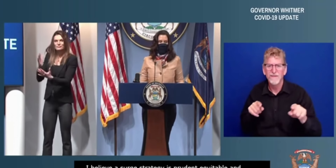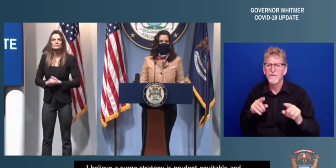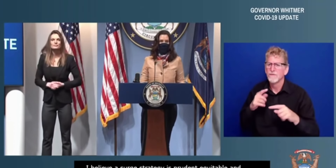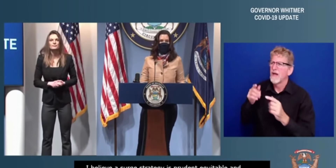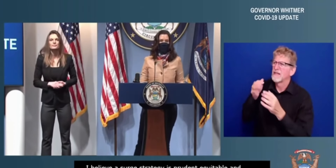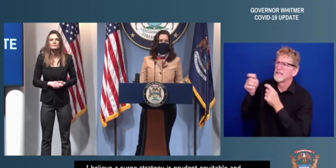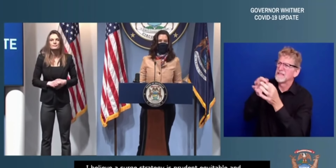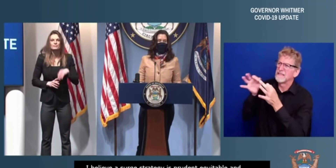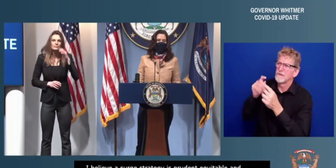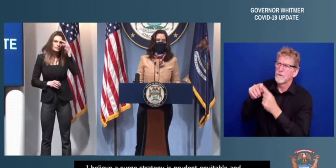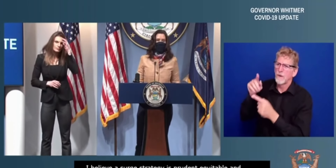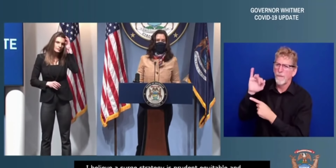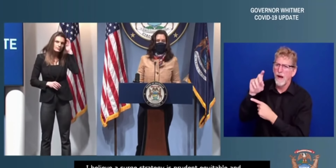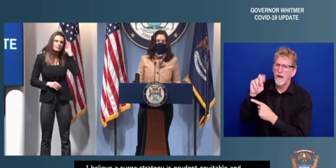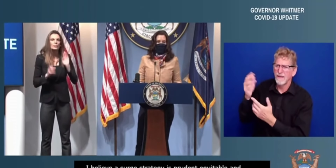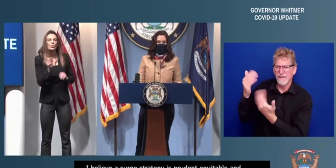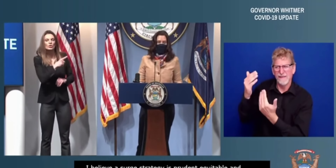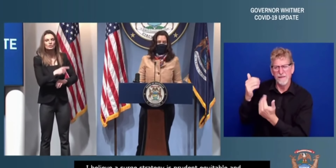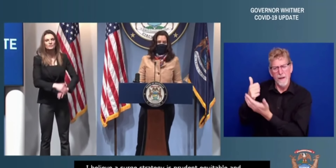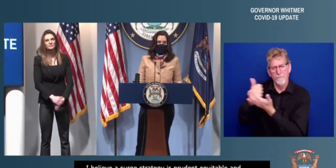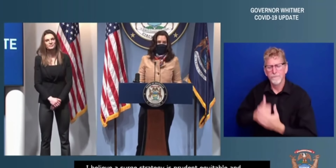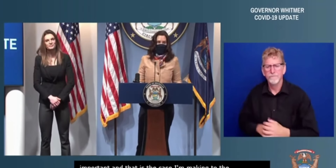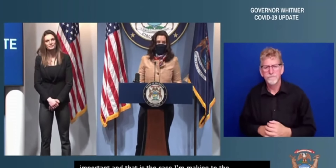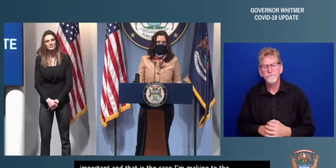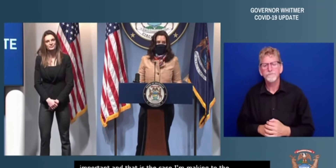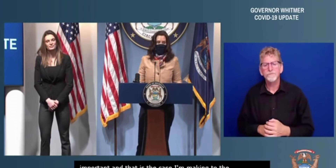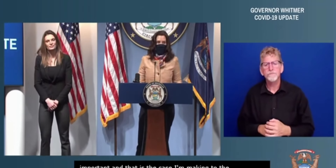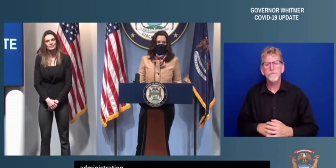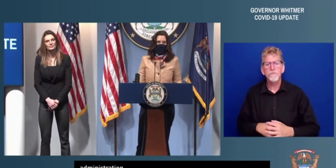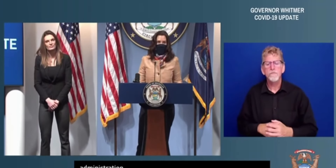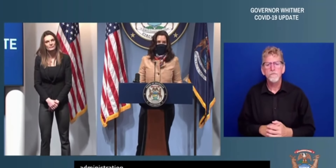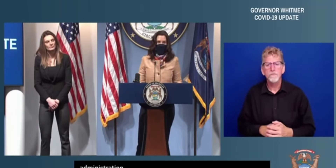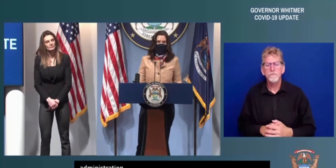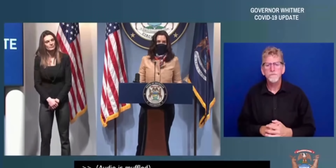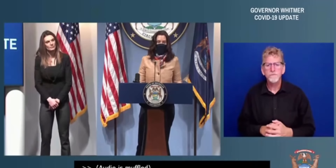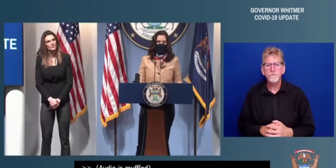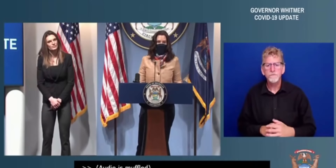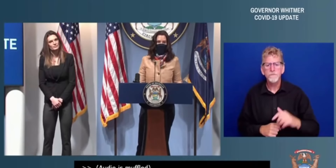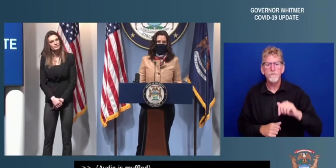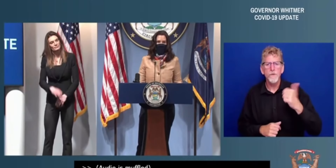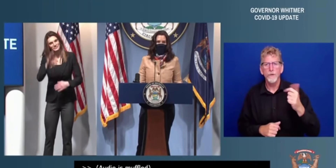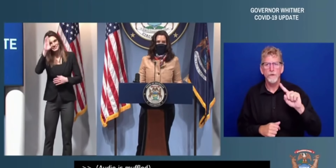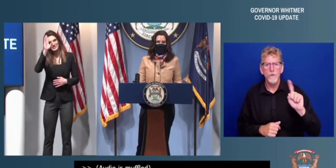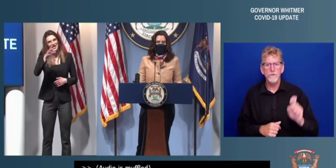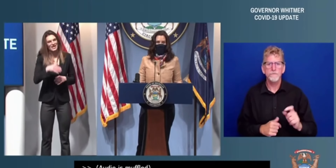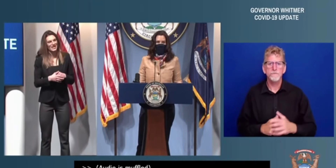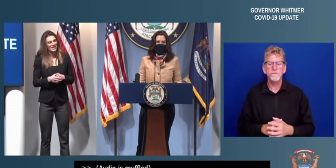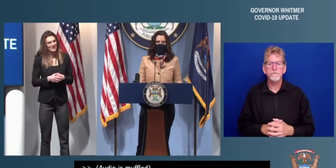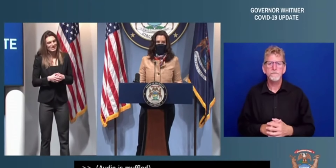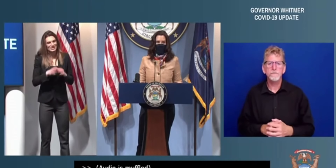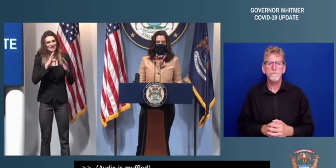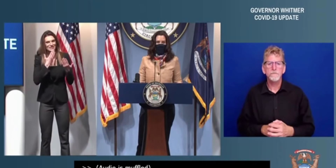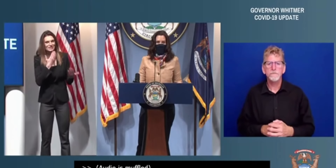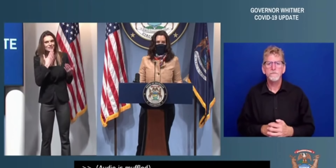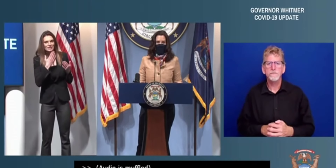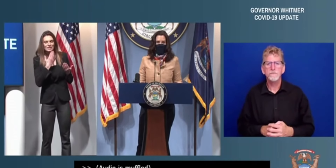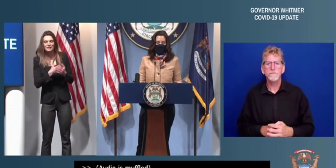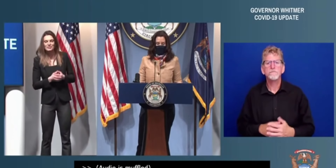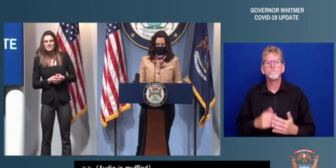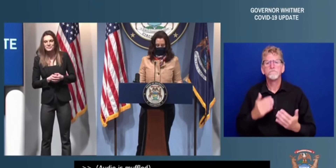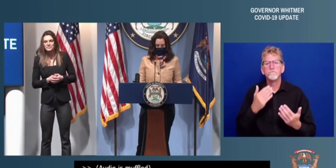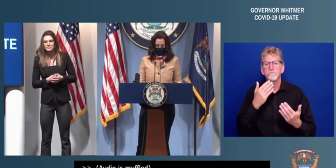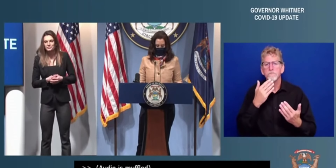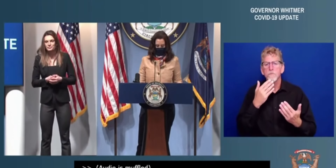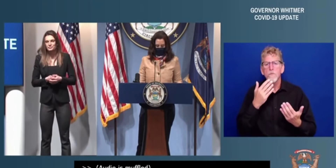Our next question will come from Jonathan Cohen with HealthHelp. Hi, thanks for taking this call. One question I have,